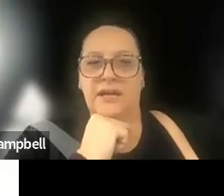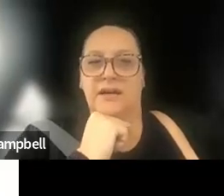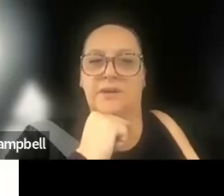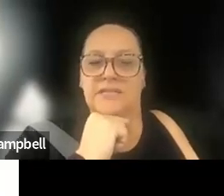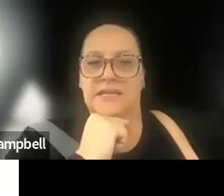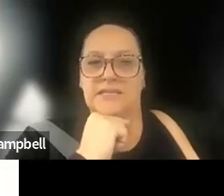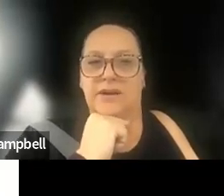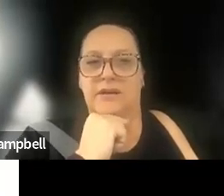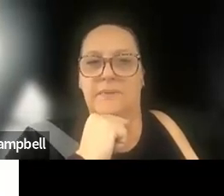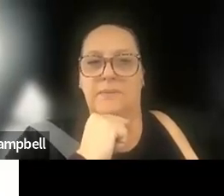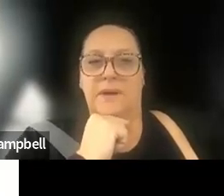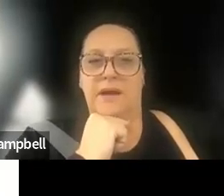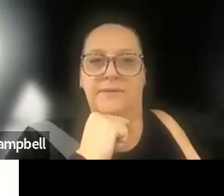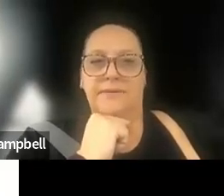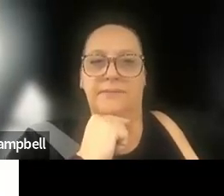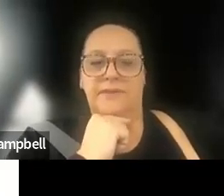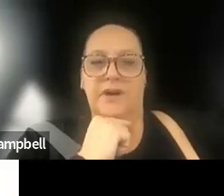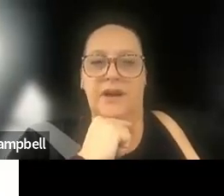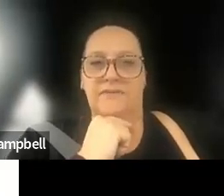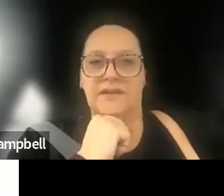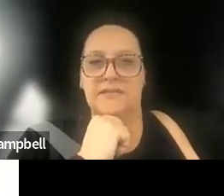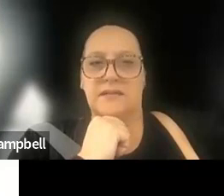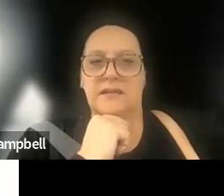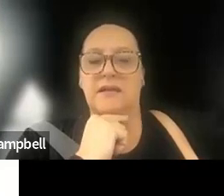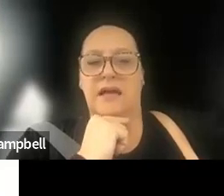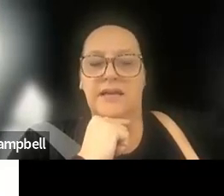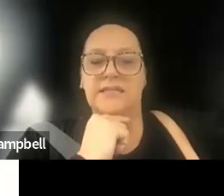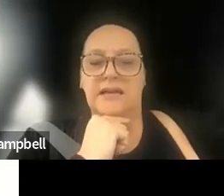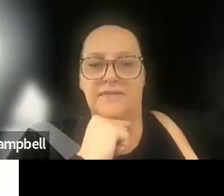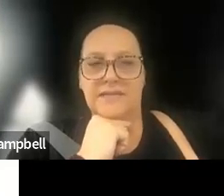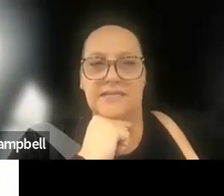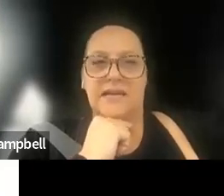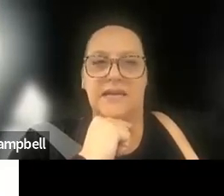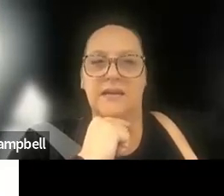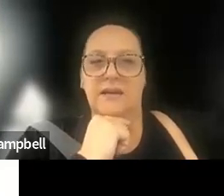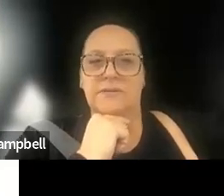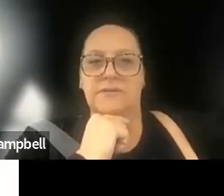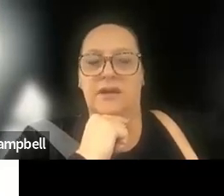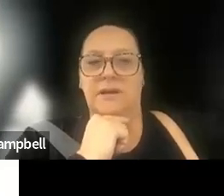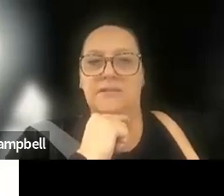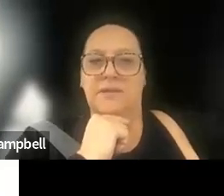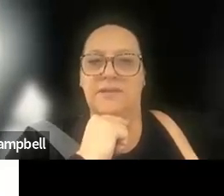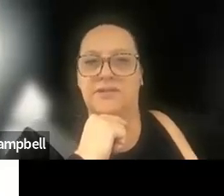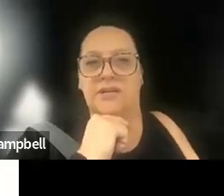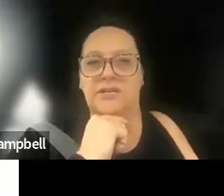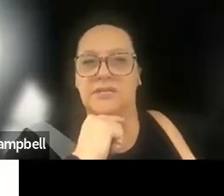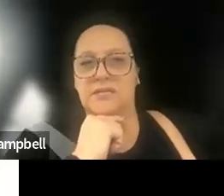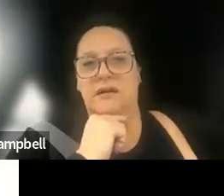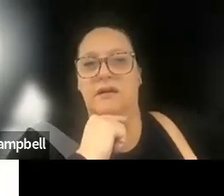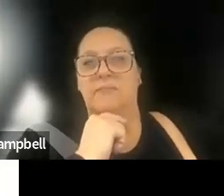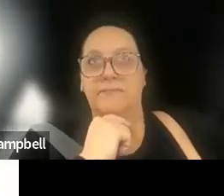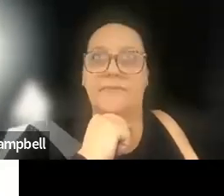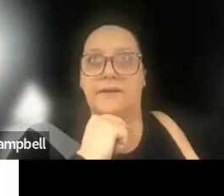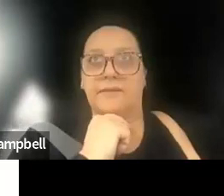feature. You can see Sarah Young Bear Brown, one of our advocates and allies in advocacy, was talking about some of the